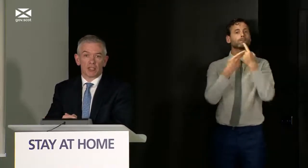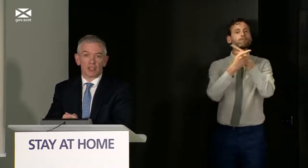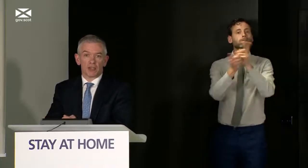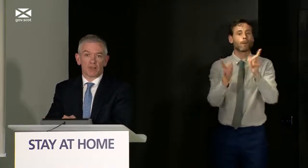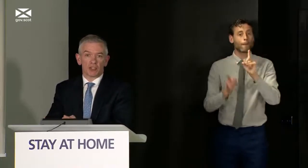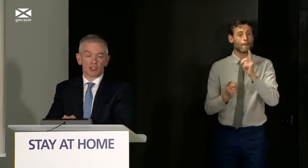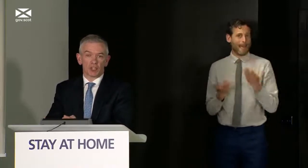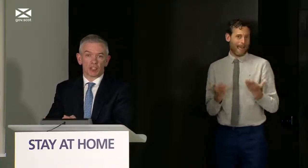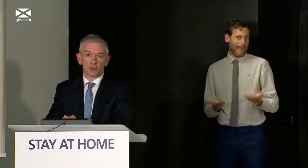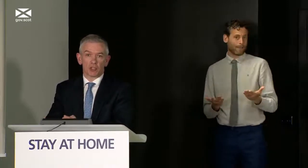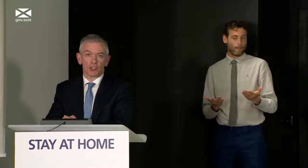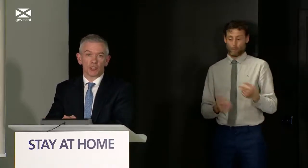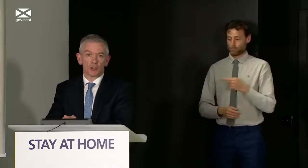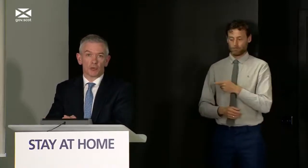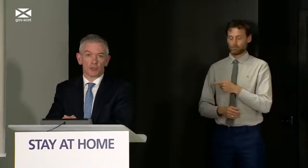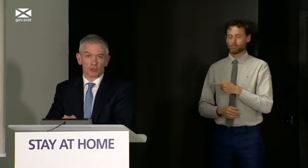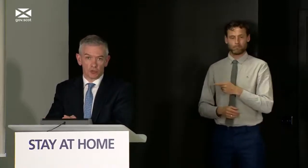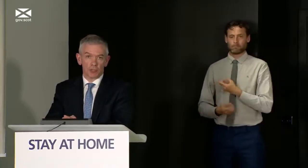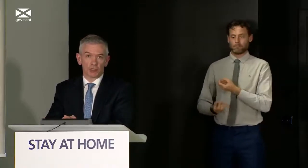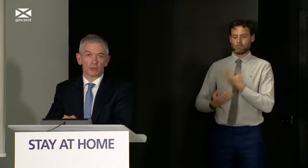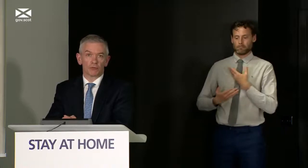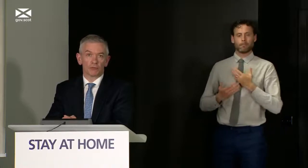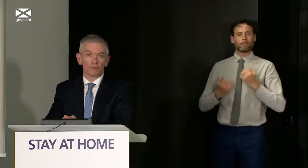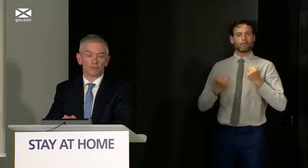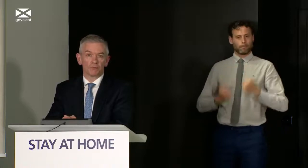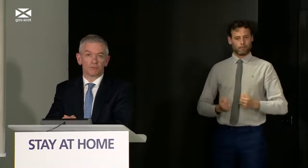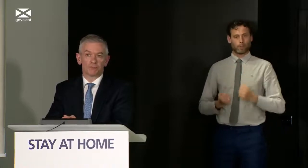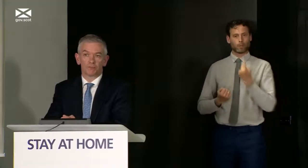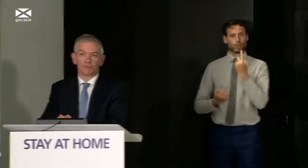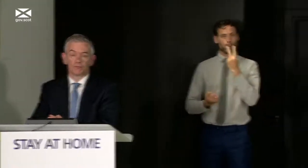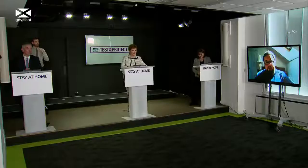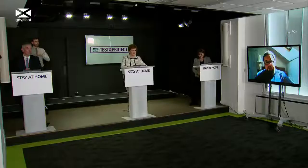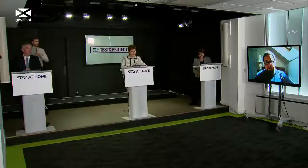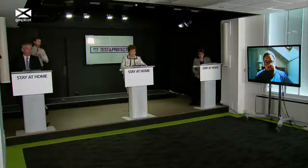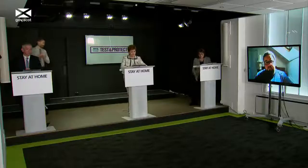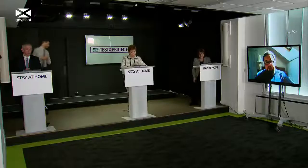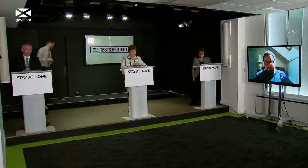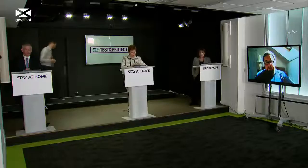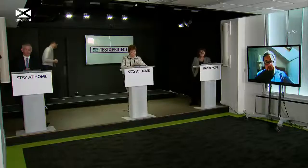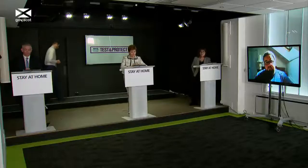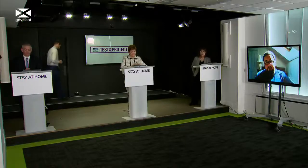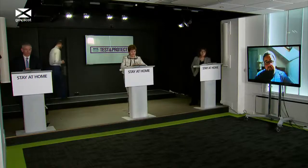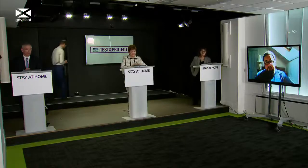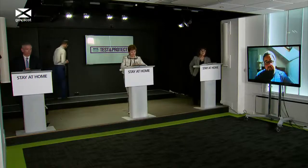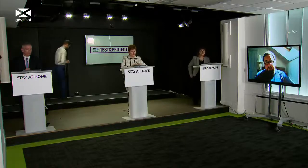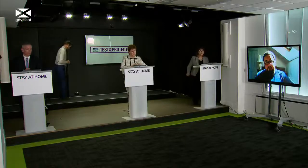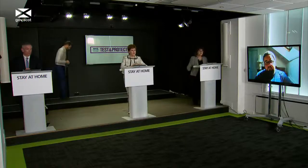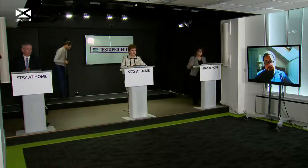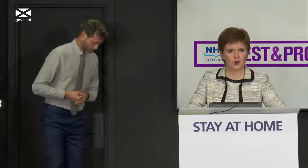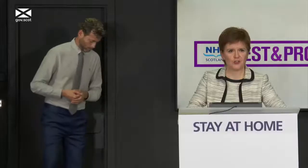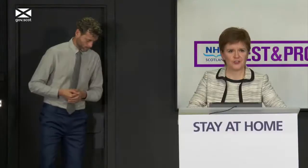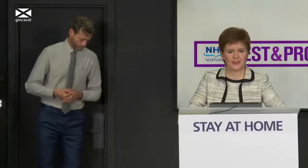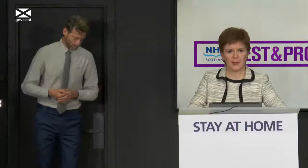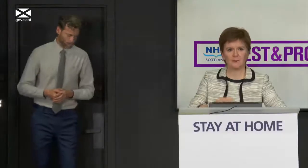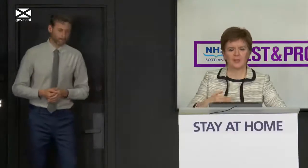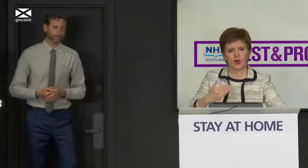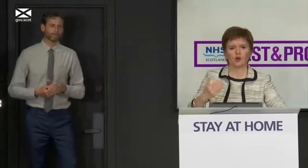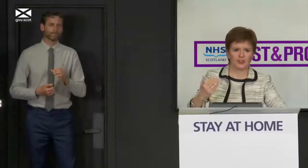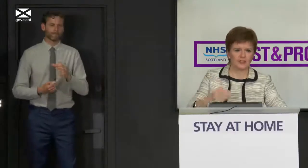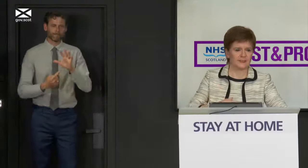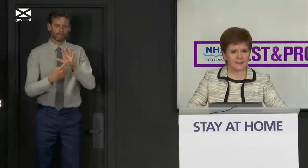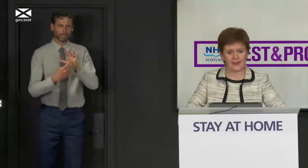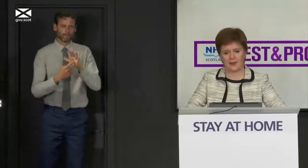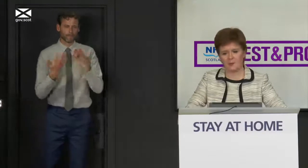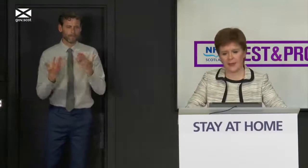as I say, the evidence suggests that we should continue with the two metre rule. Particularly at this stage, when everything we have to do still needs to be cautious and